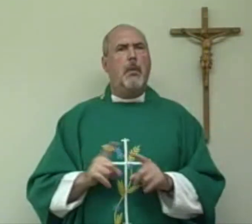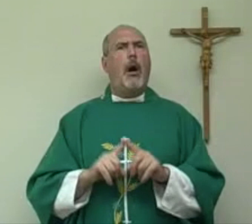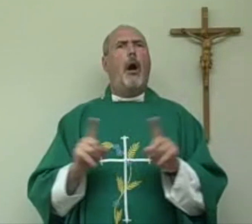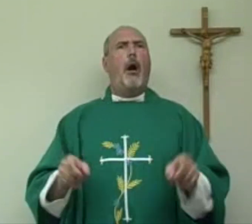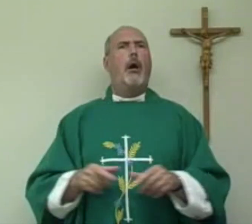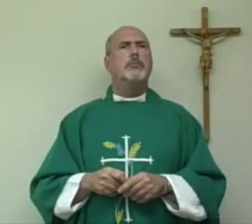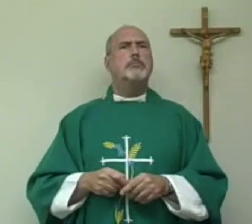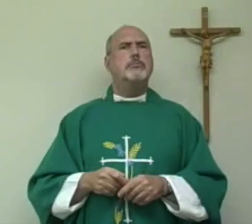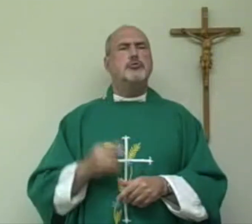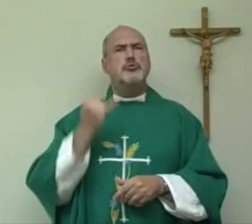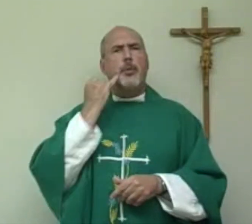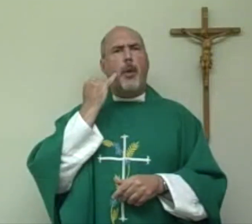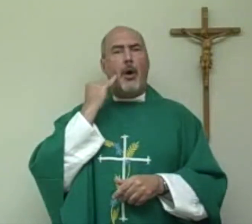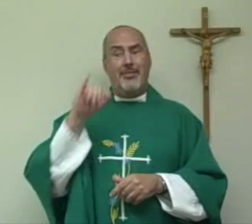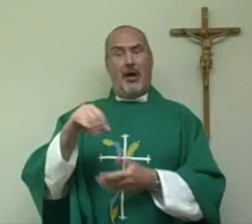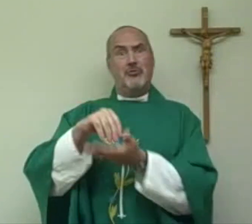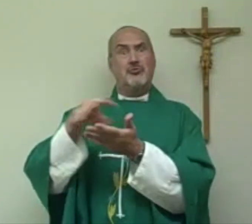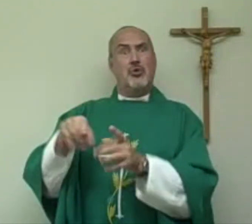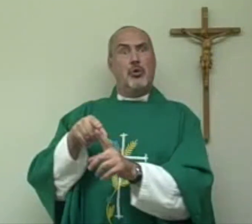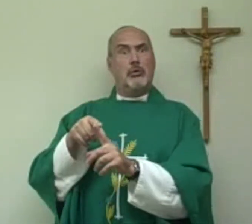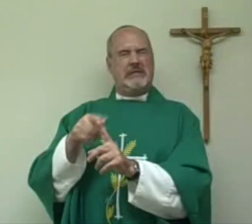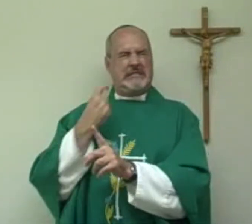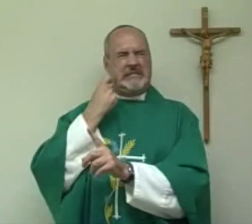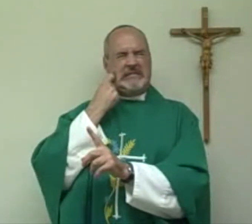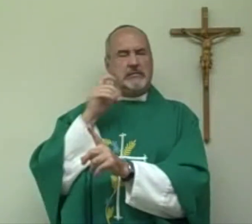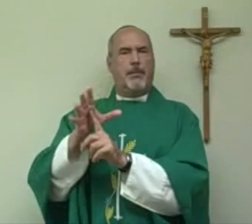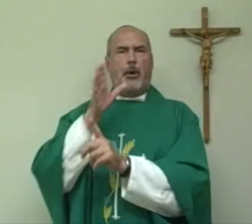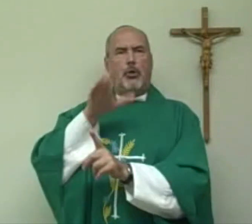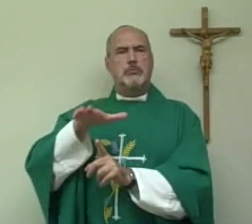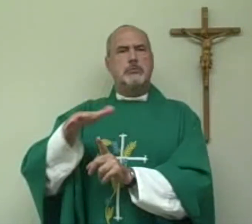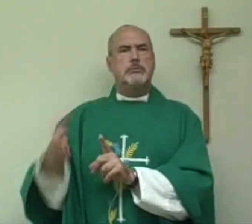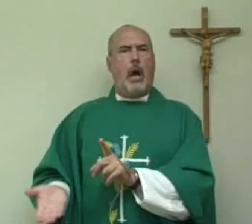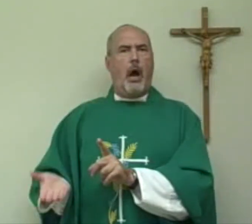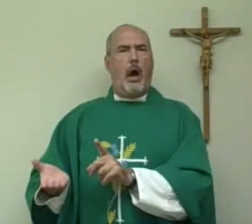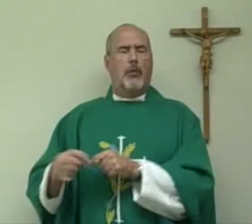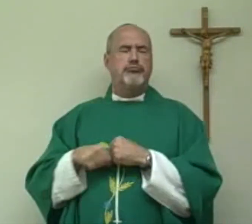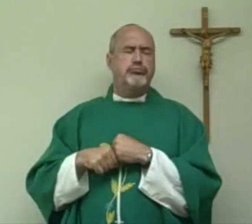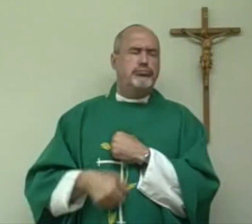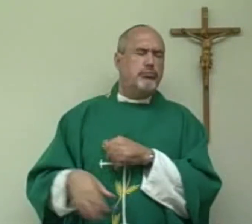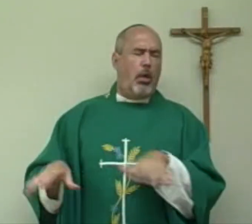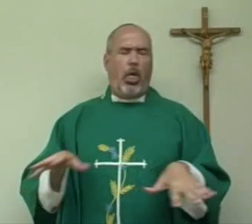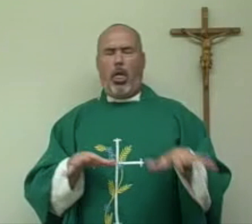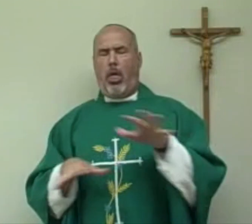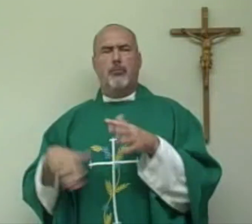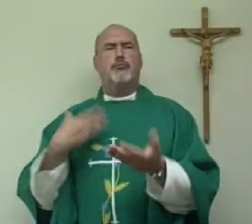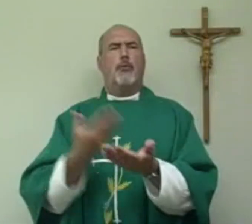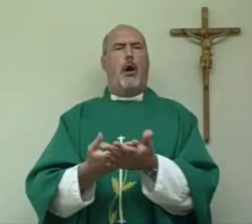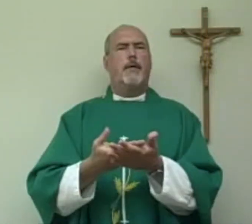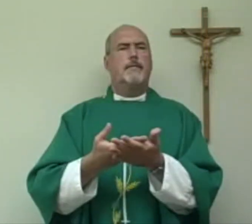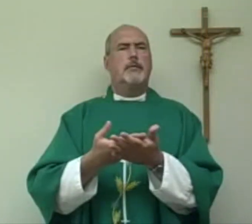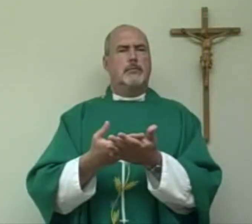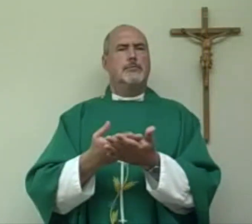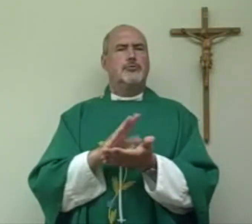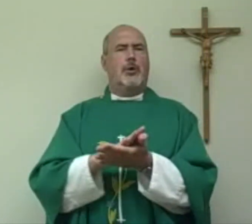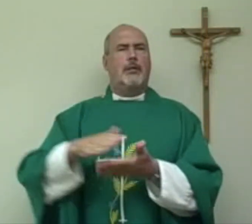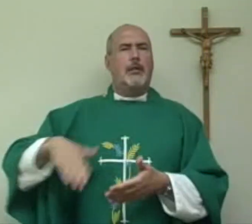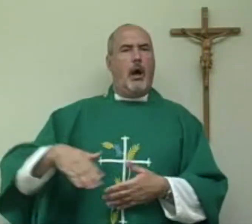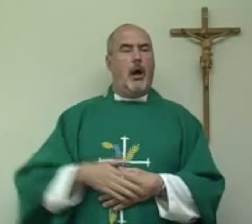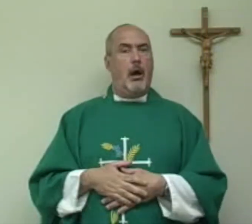and send them right to detention. However, if that student's mother had just died and the student is grieving and